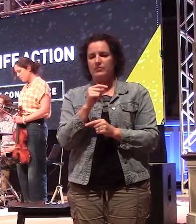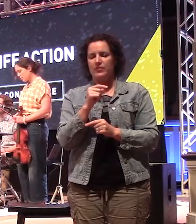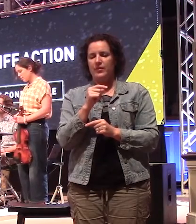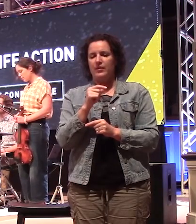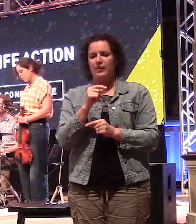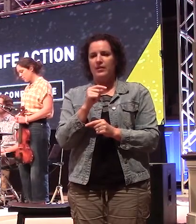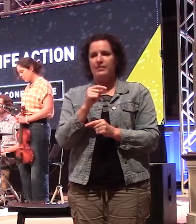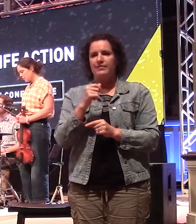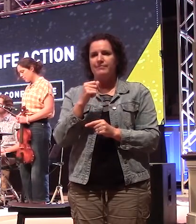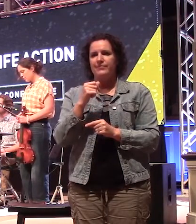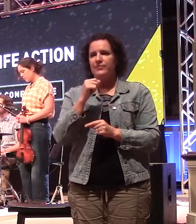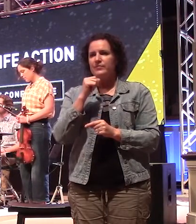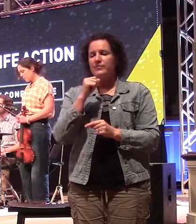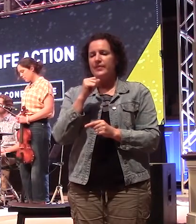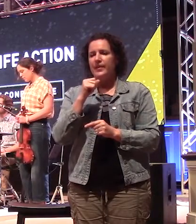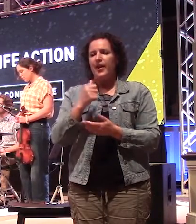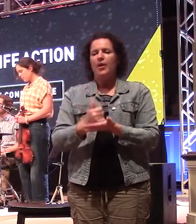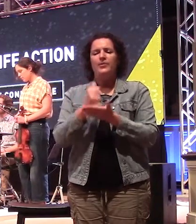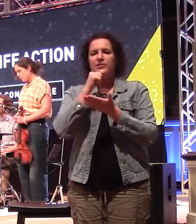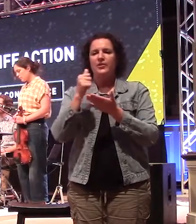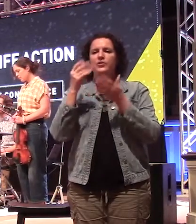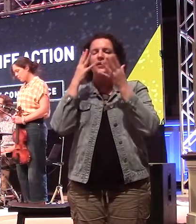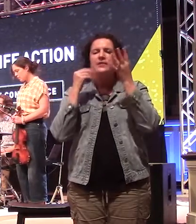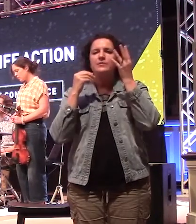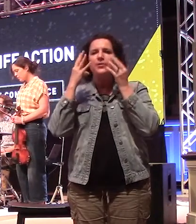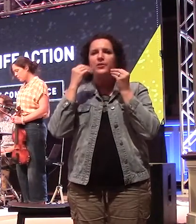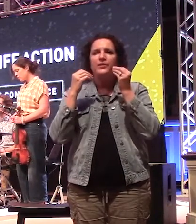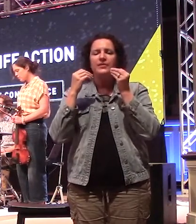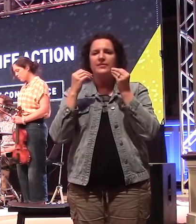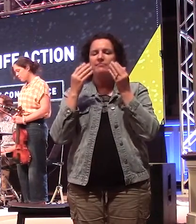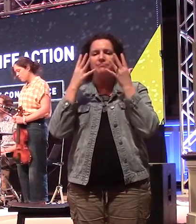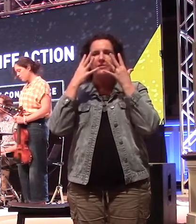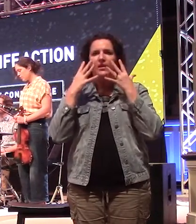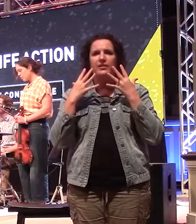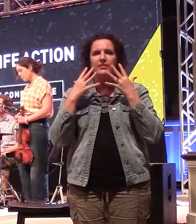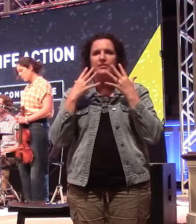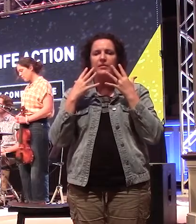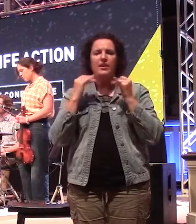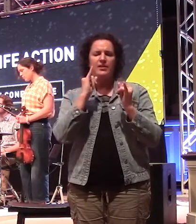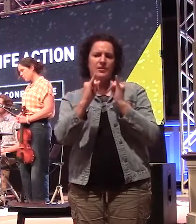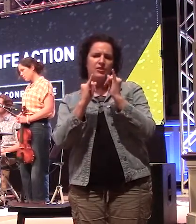Oh God, let us not experience the tragedy as individuals or as a church, as a people,